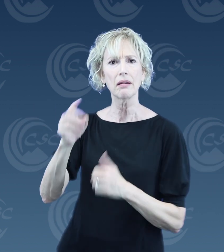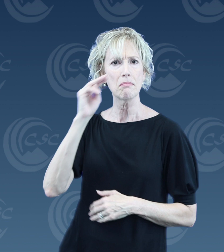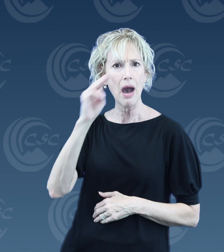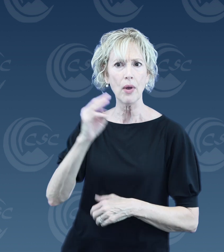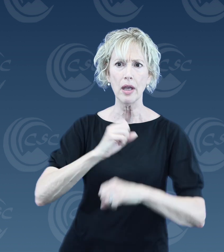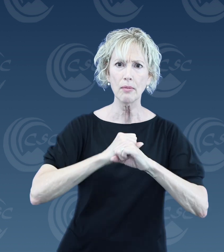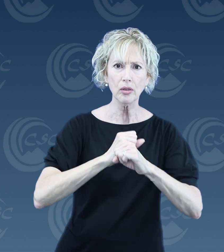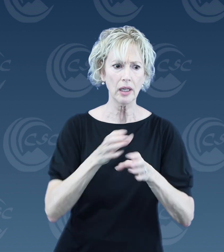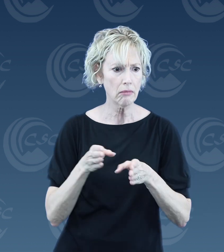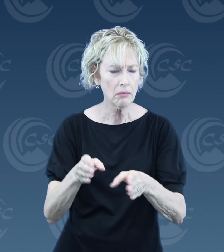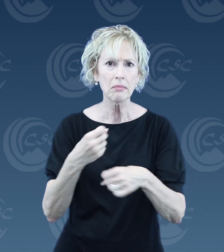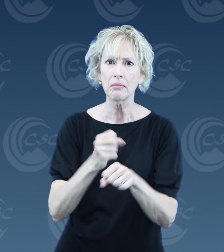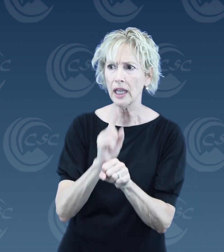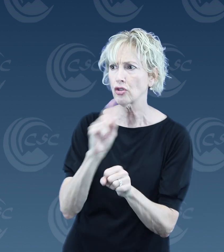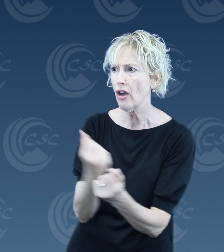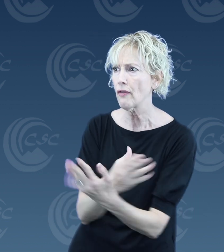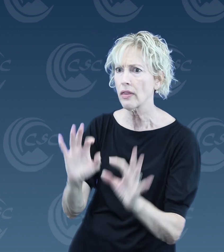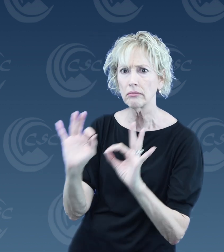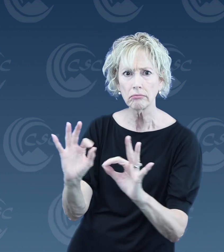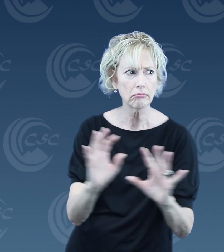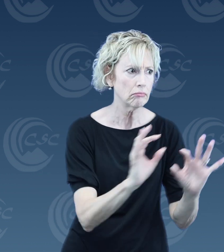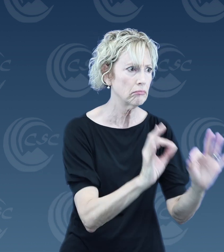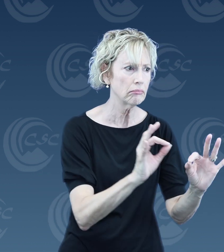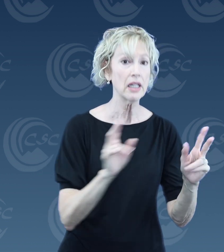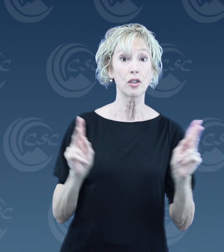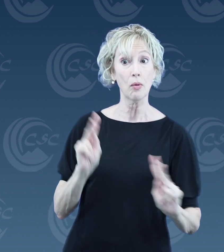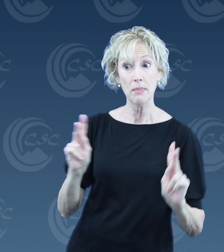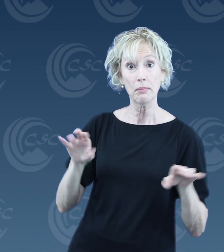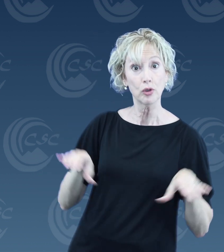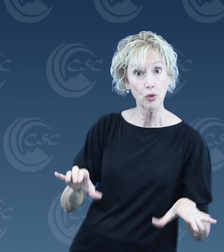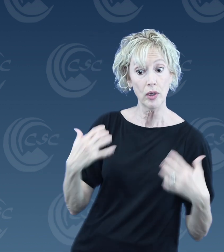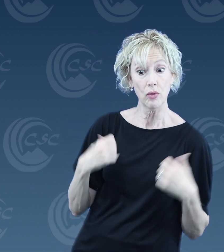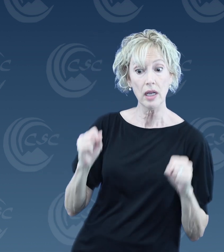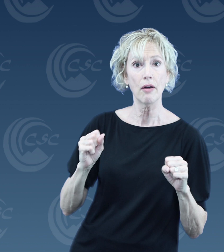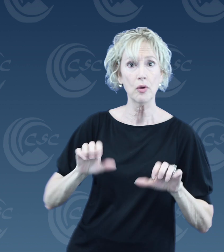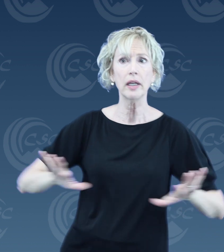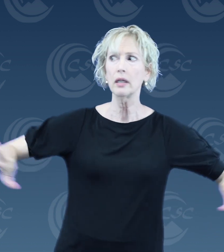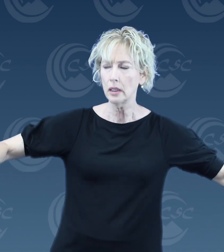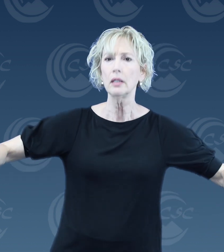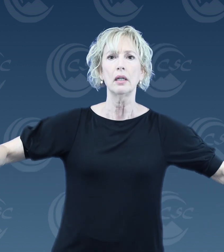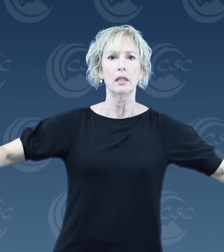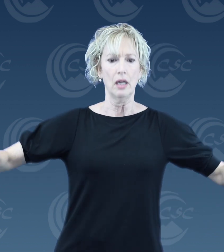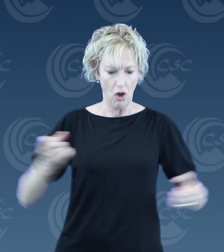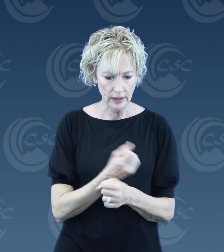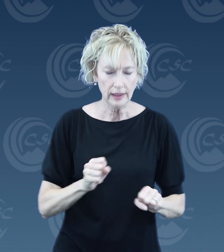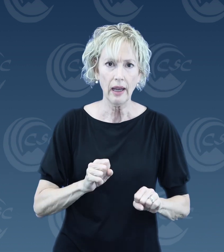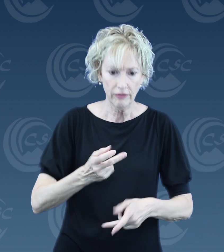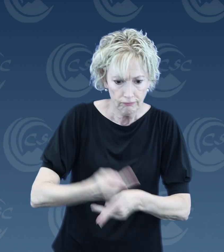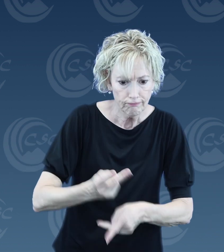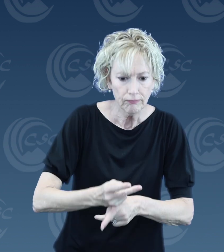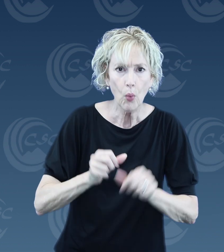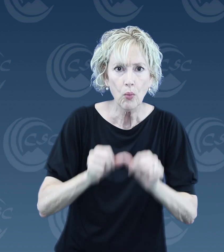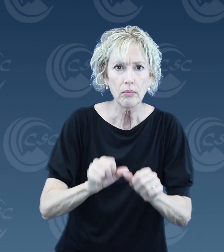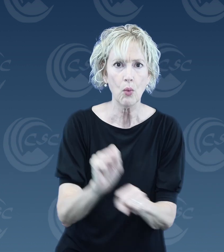Maui protecting roads, making sure things are okay, so that the people who are doing recovery are in a space where they can do their work and we can go back to